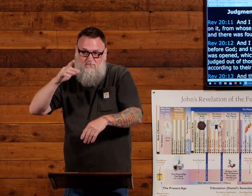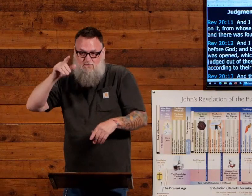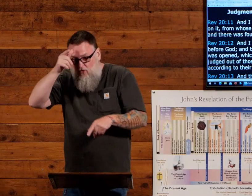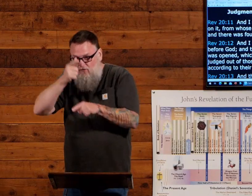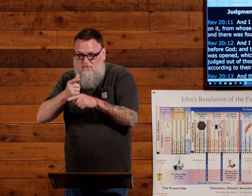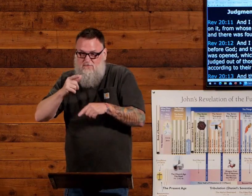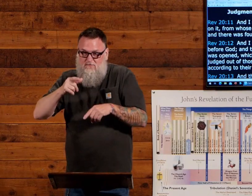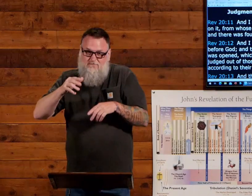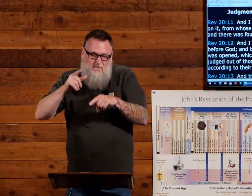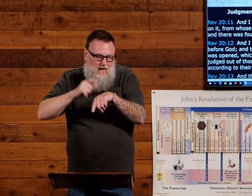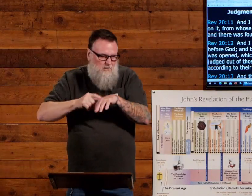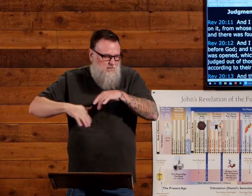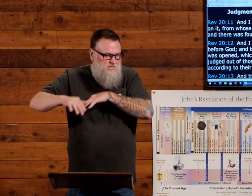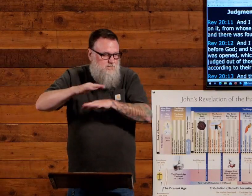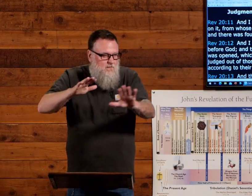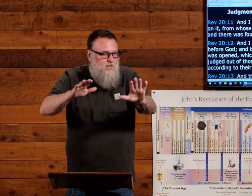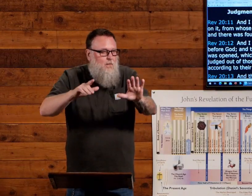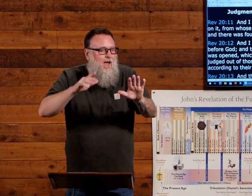doing those things for them.